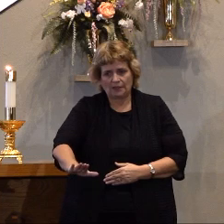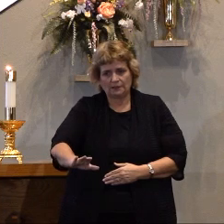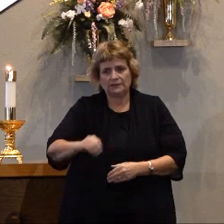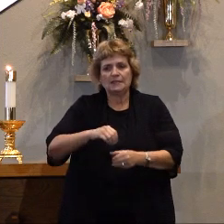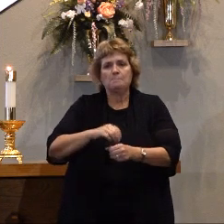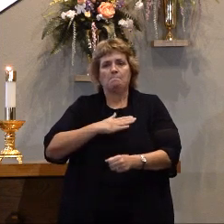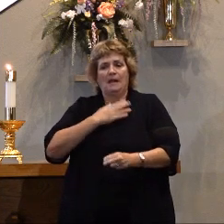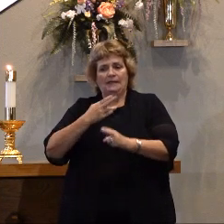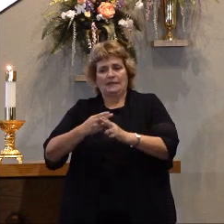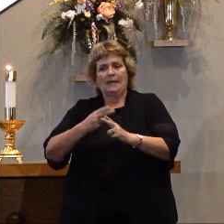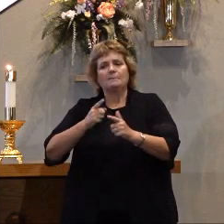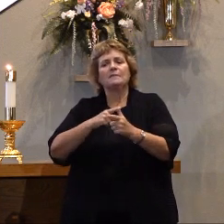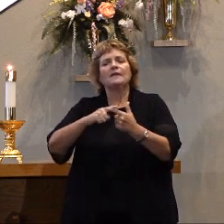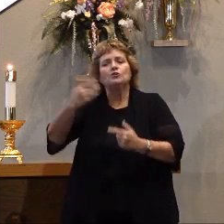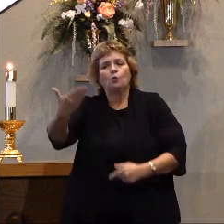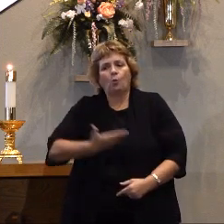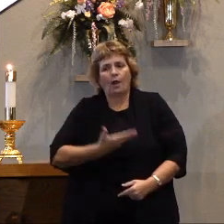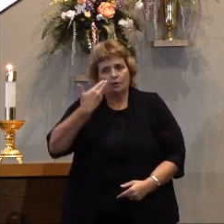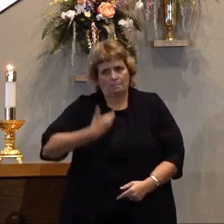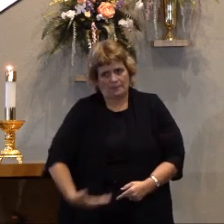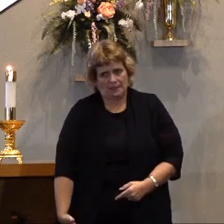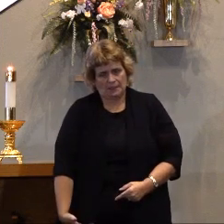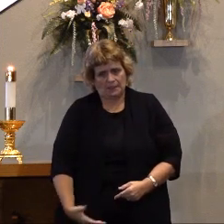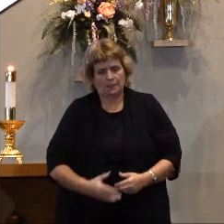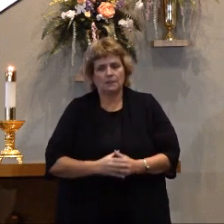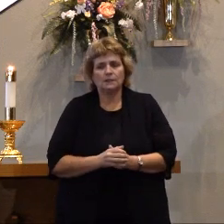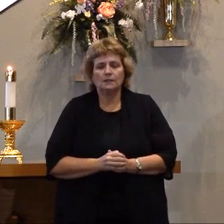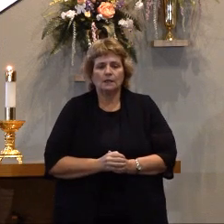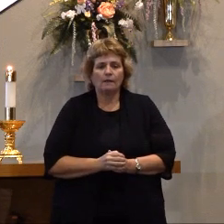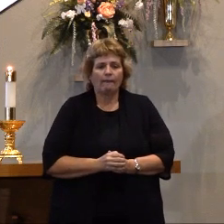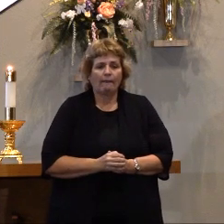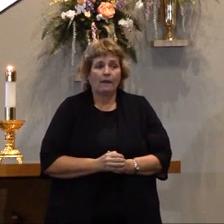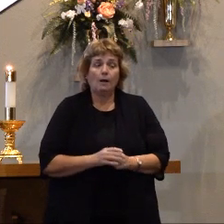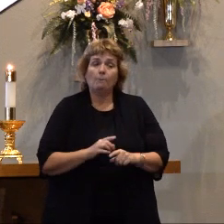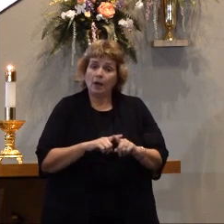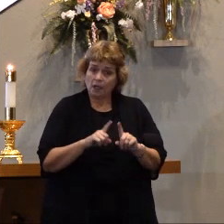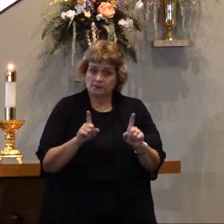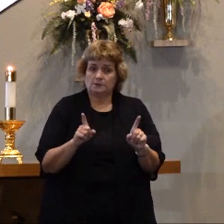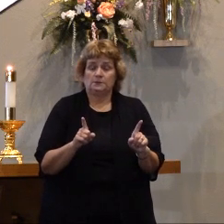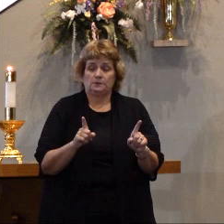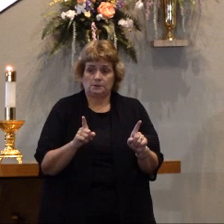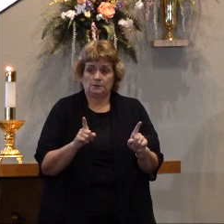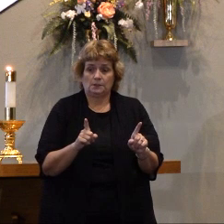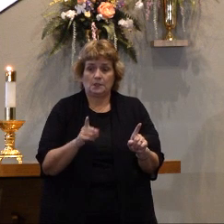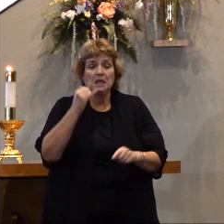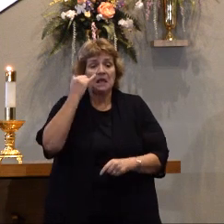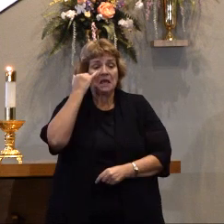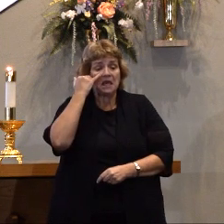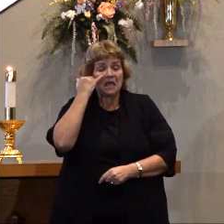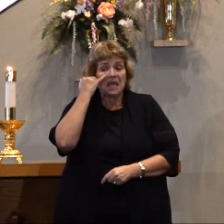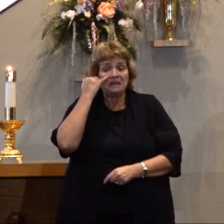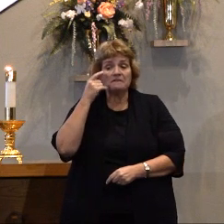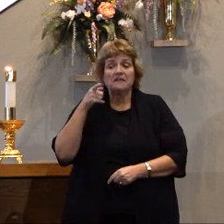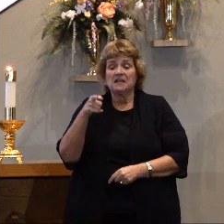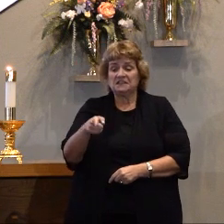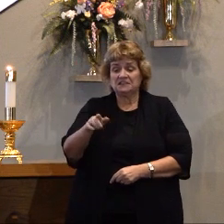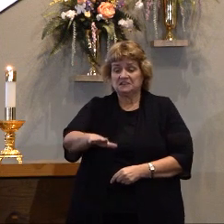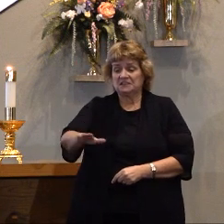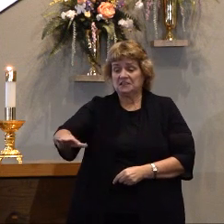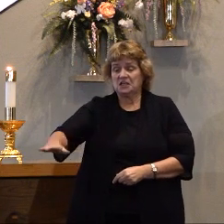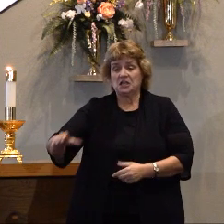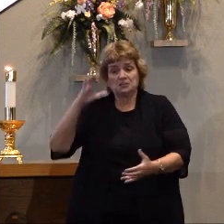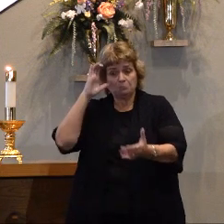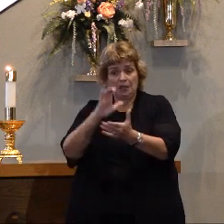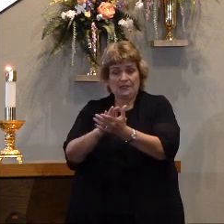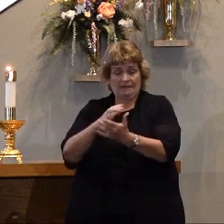me. But if anyone causes one of these little ones who believe in me to sin, it